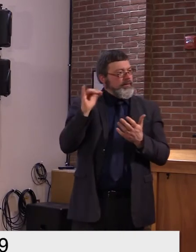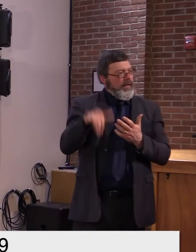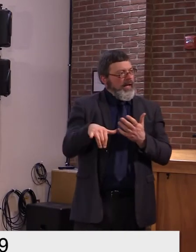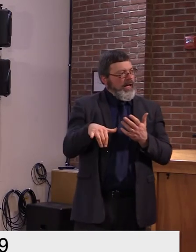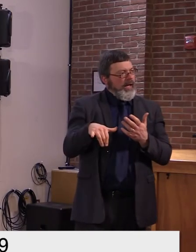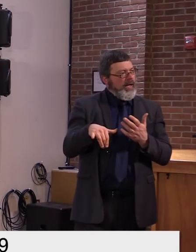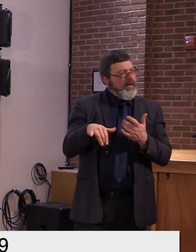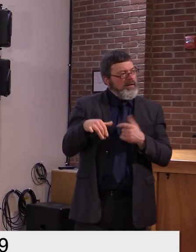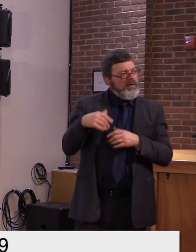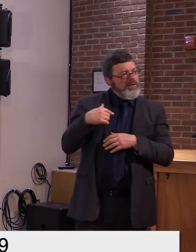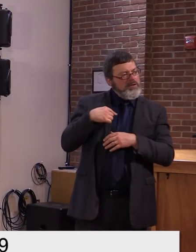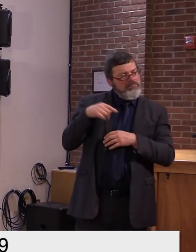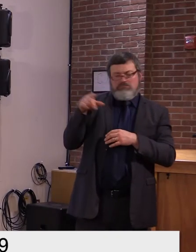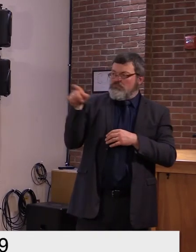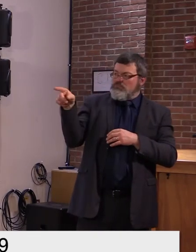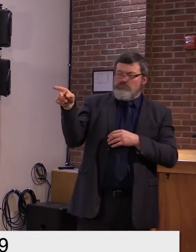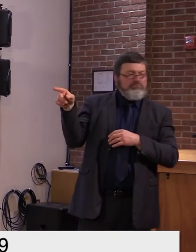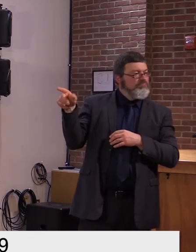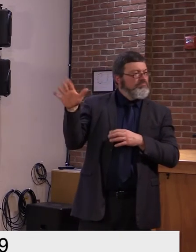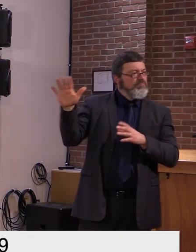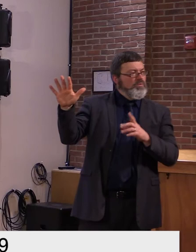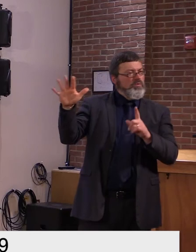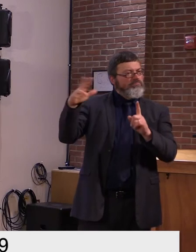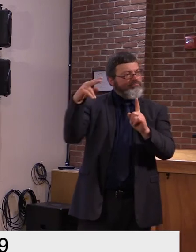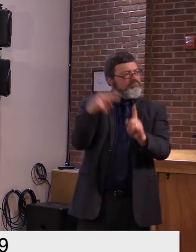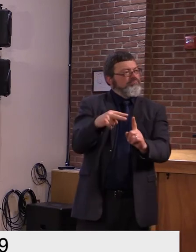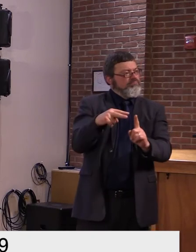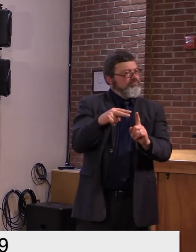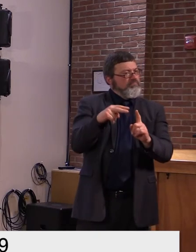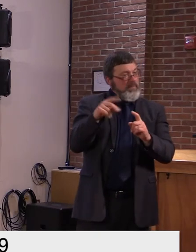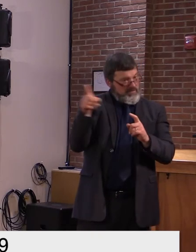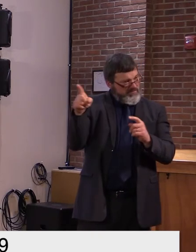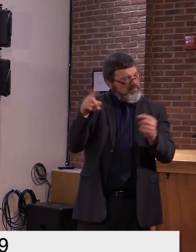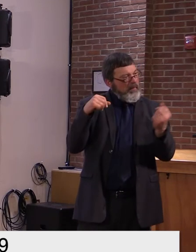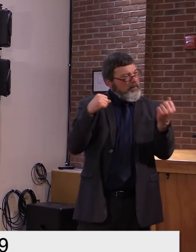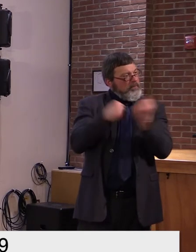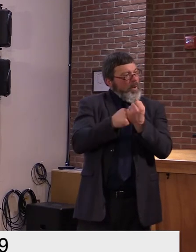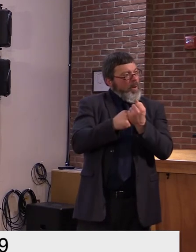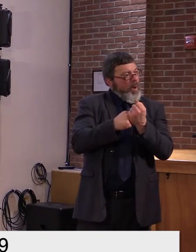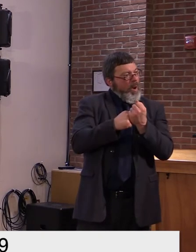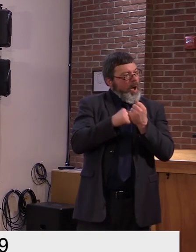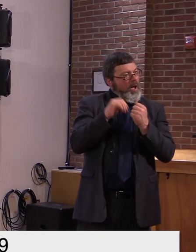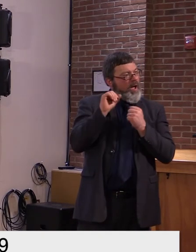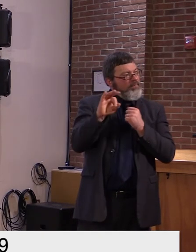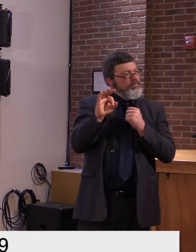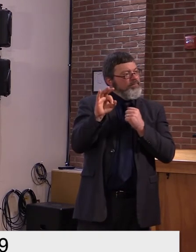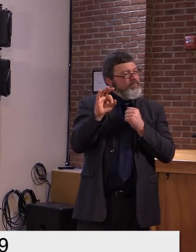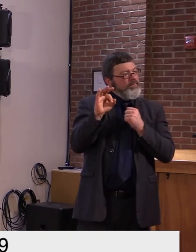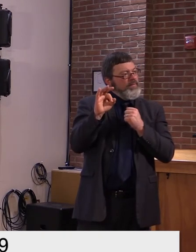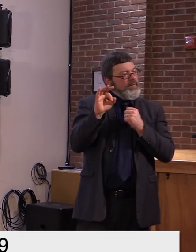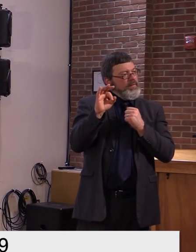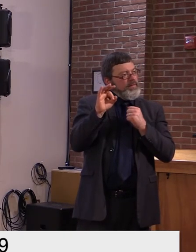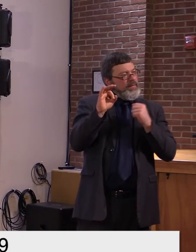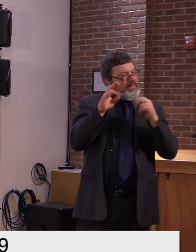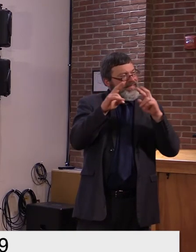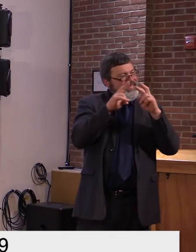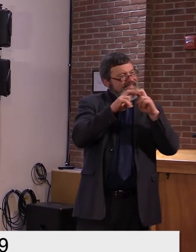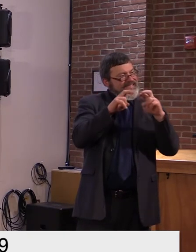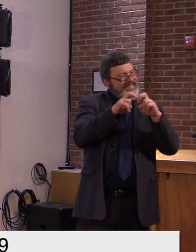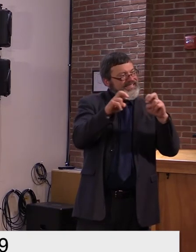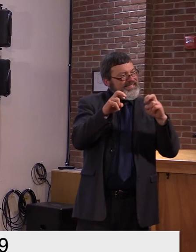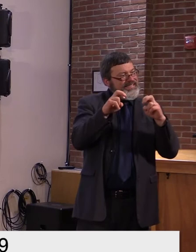a better or closer look through an ethics committee with more